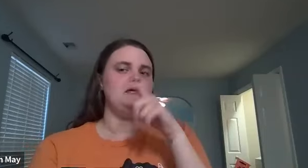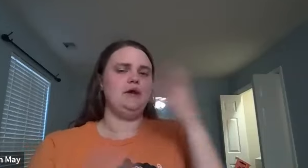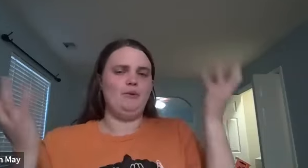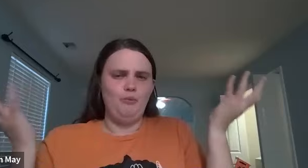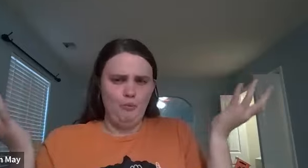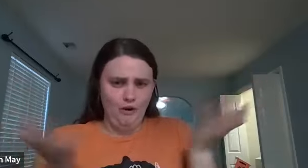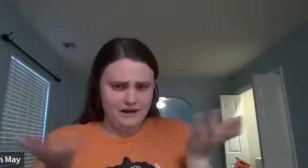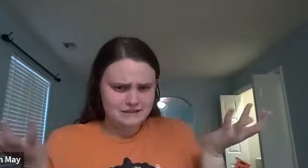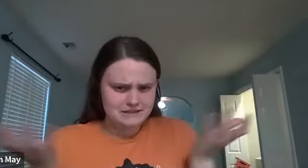Then what?